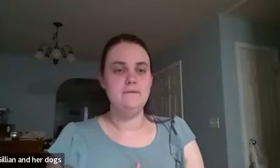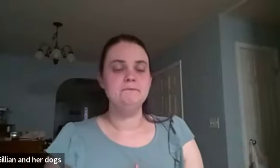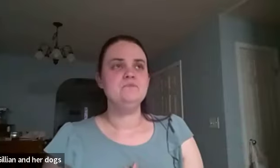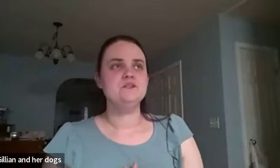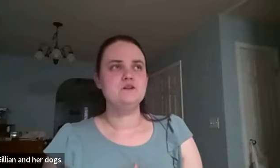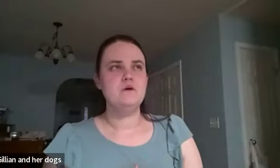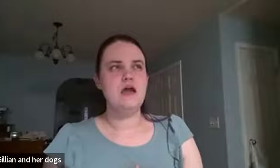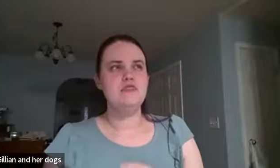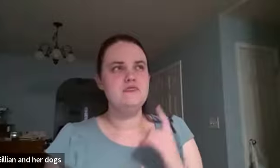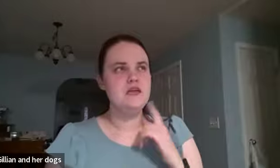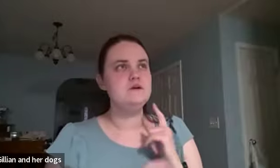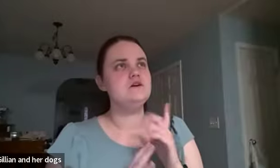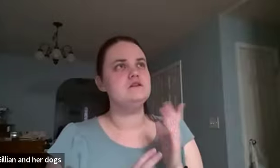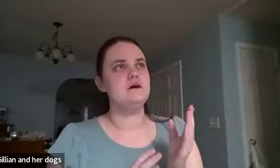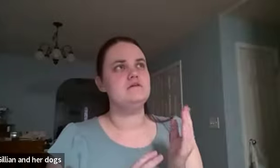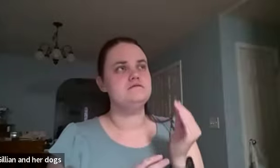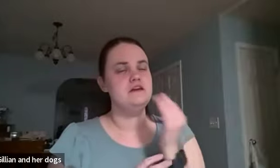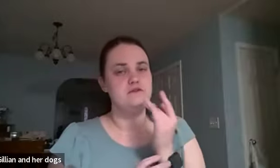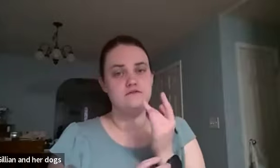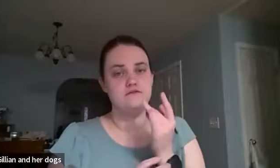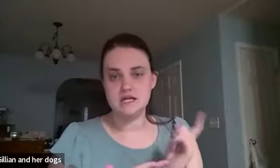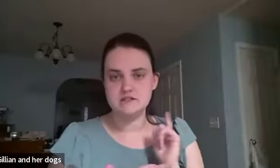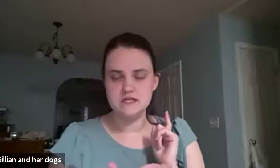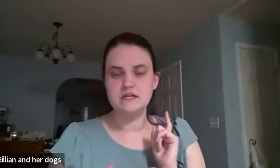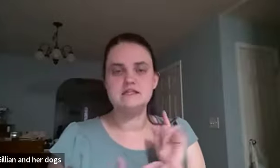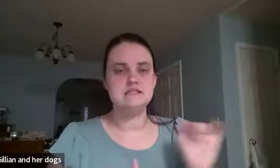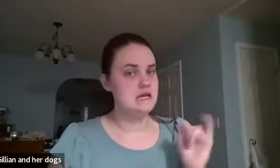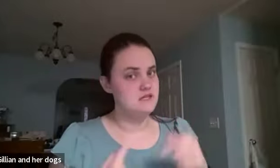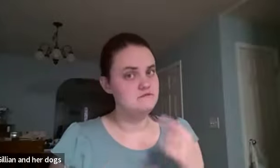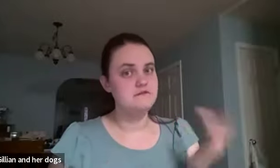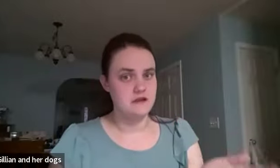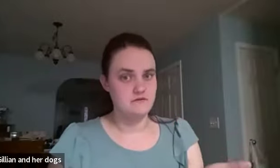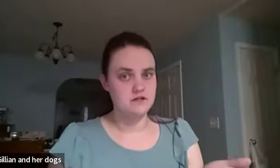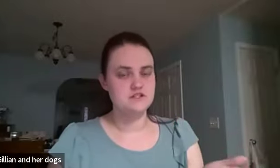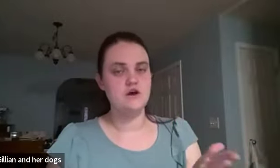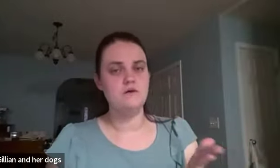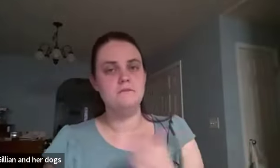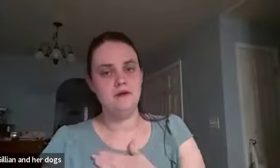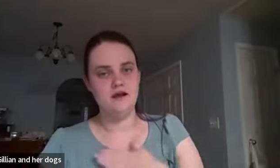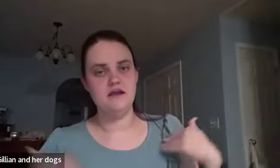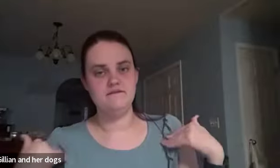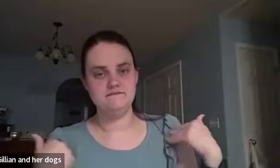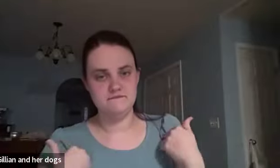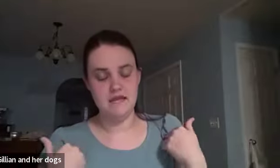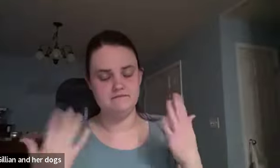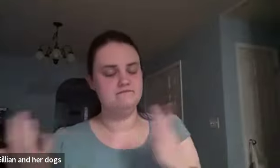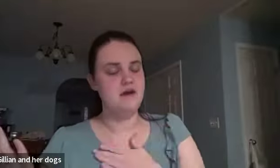right? So I think we talked about favorite food last week. It's the same sign for favorite. So